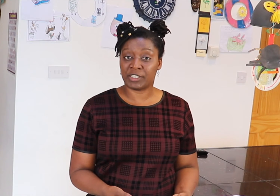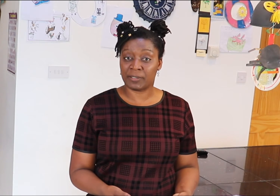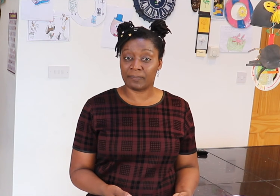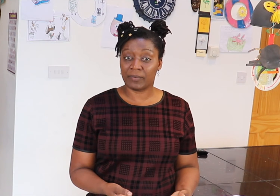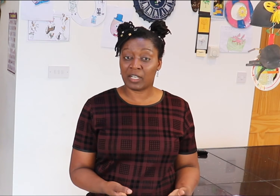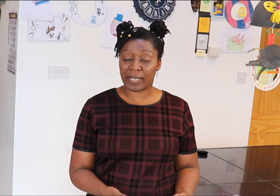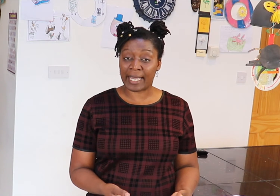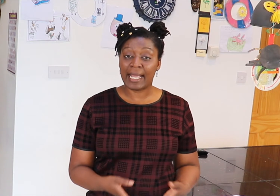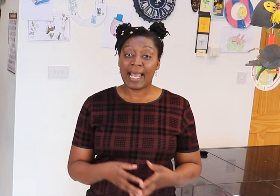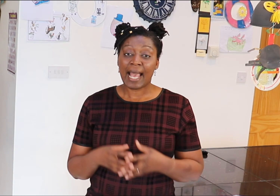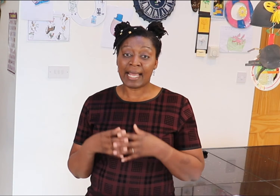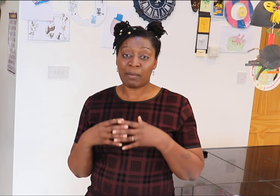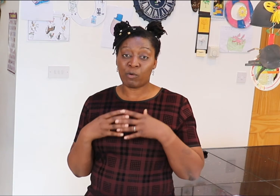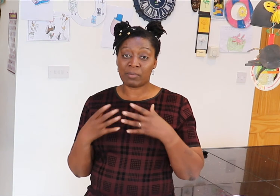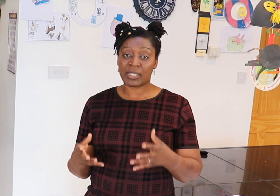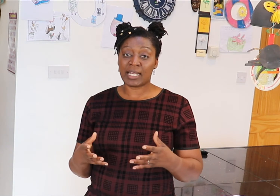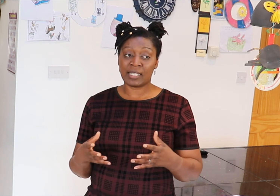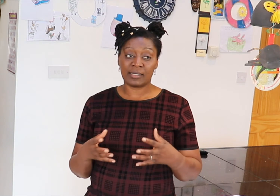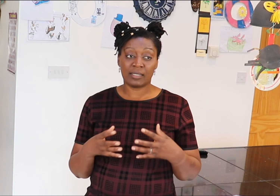situation, okay? And what I'm saying is,